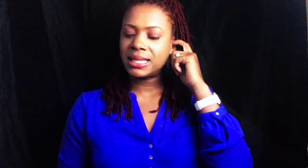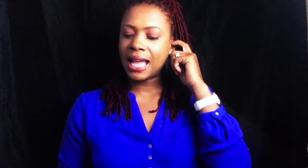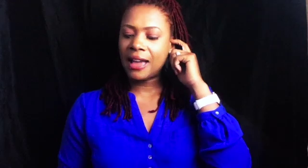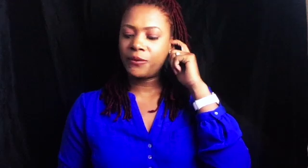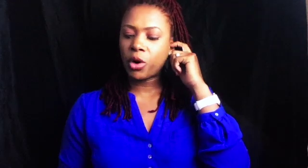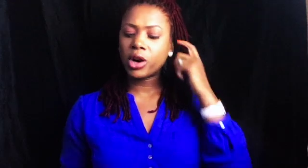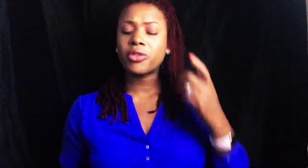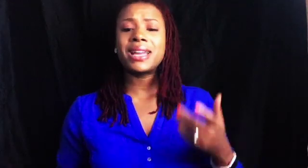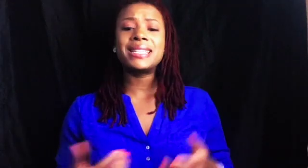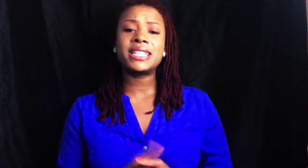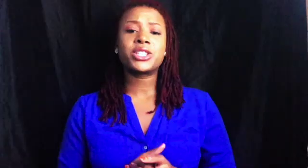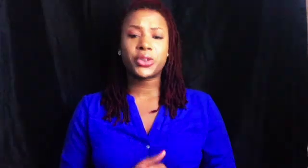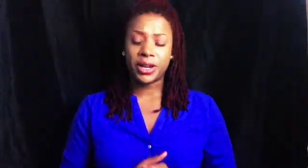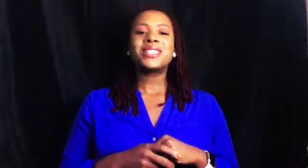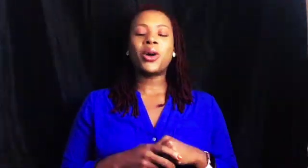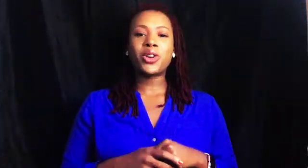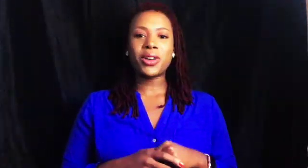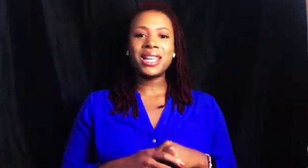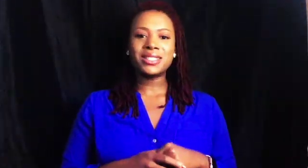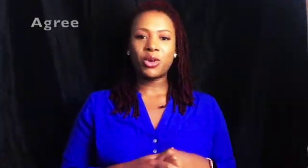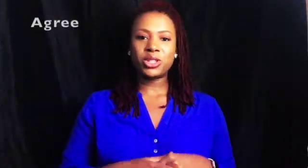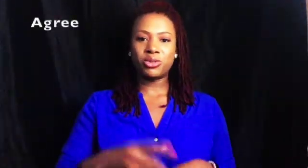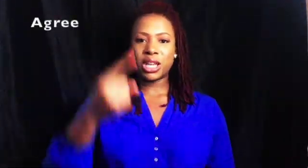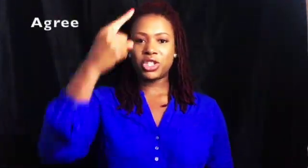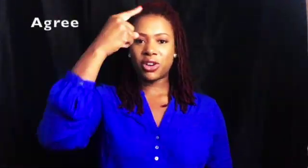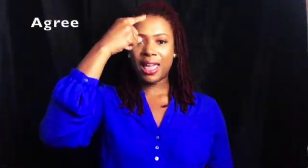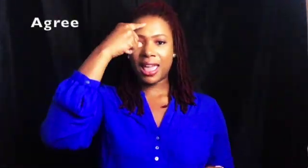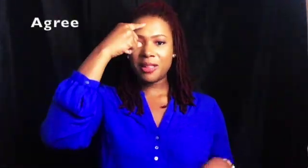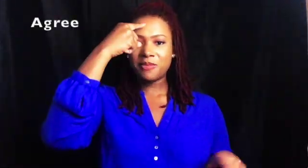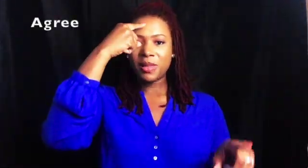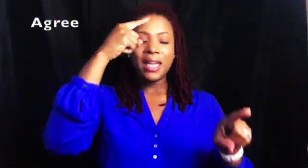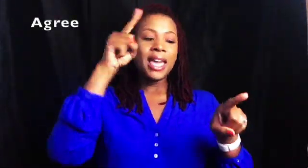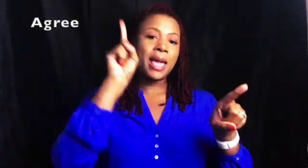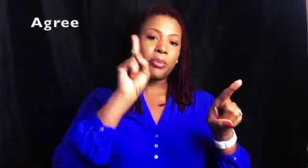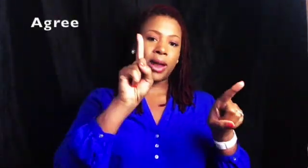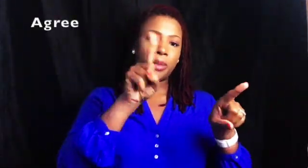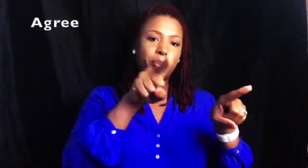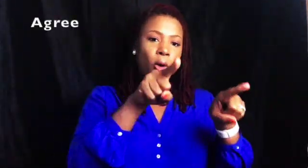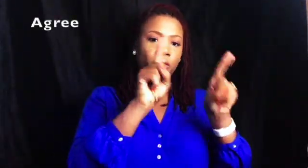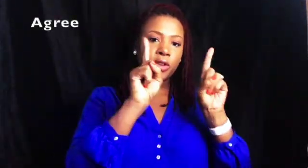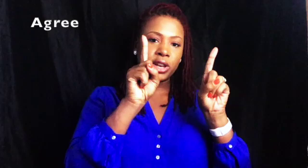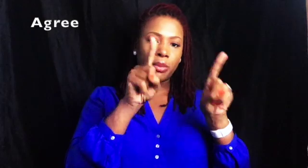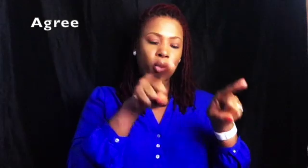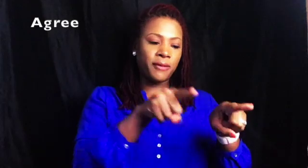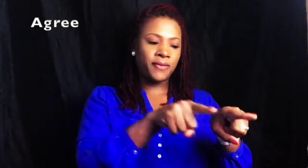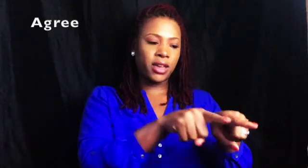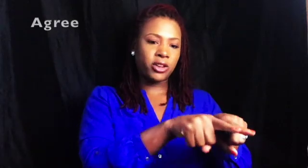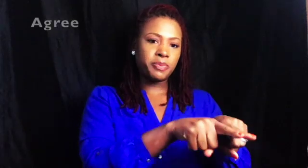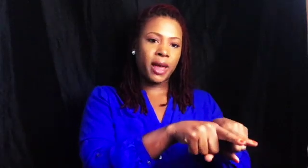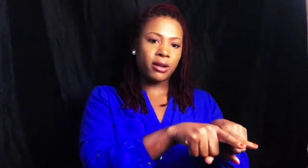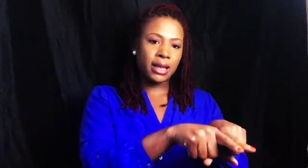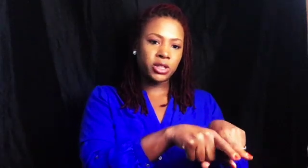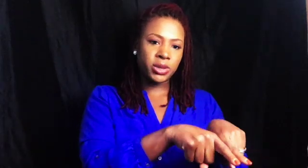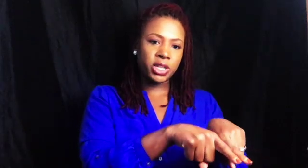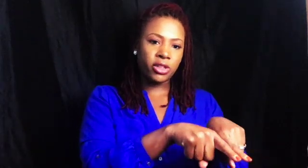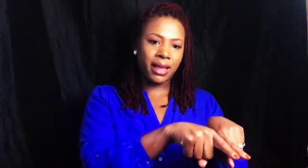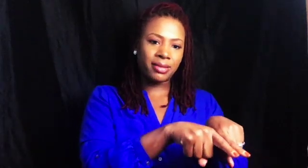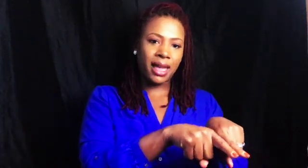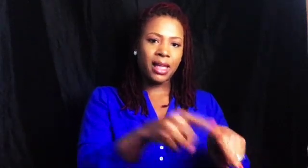sign for agree and disagree. So agree is going to touch your head and bring both of your number 1 fingers parallel to each other like that.